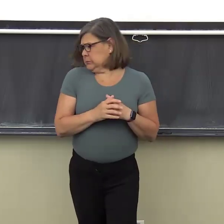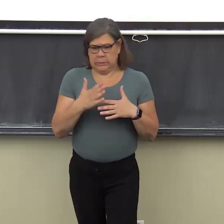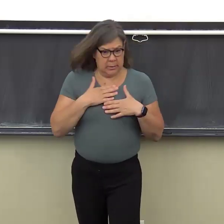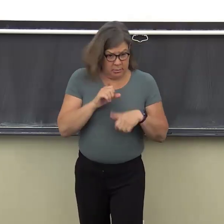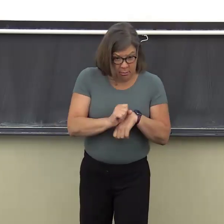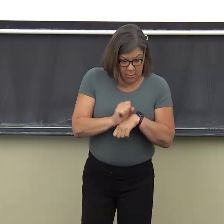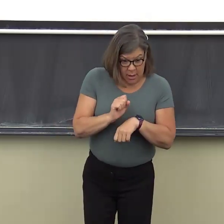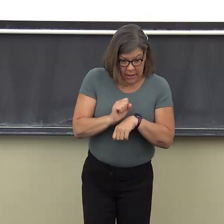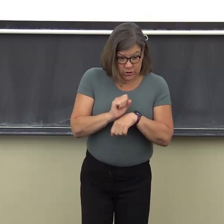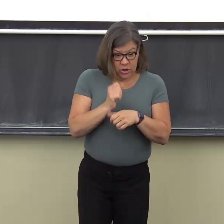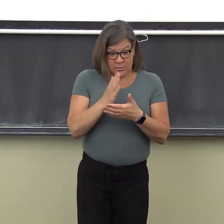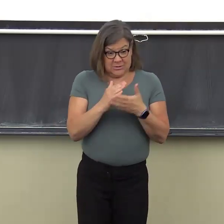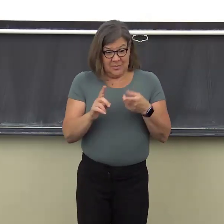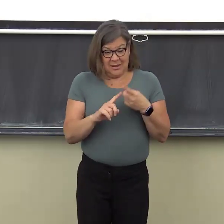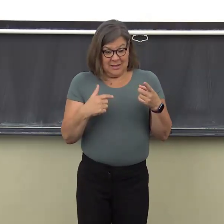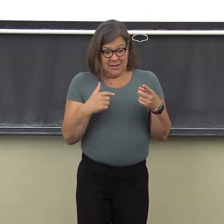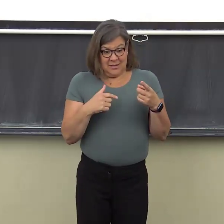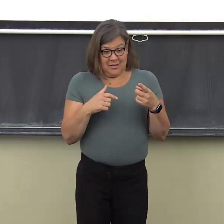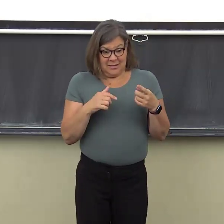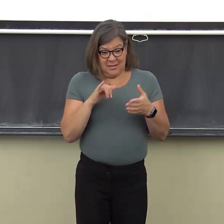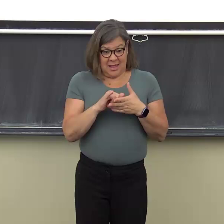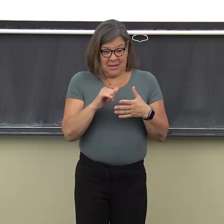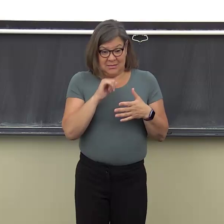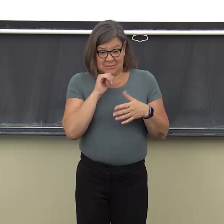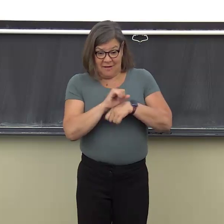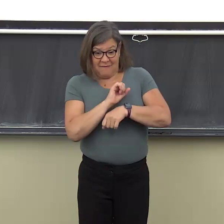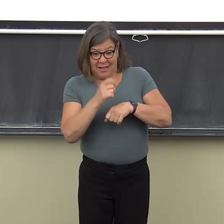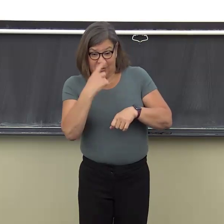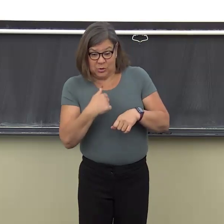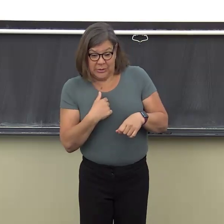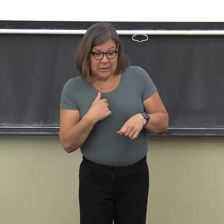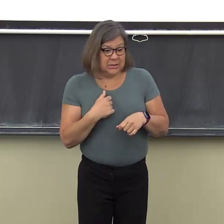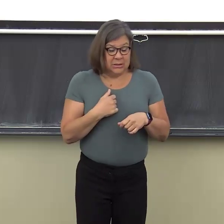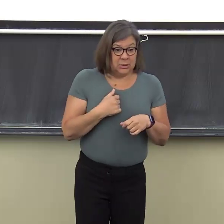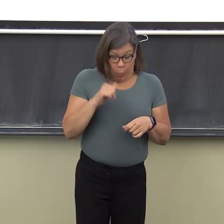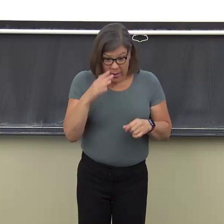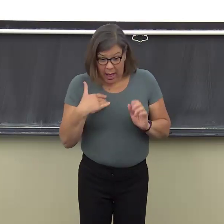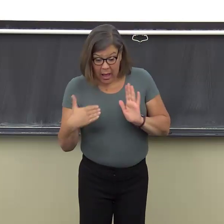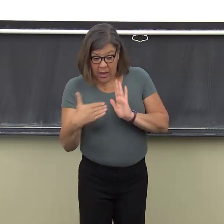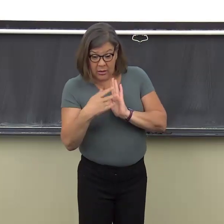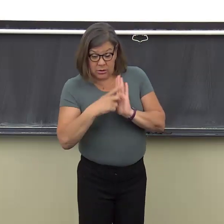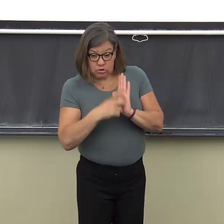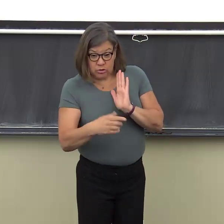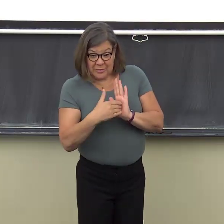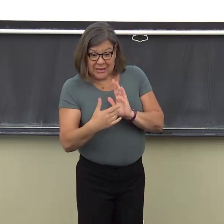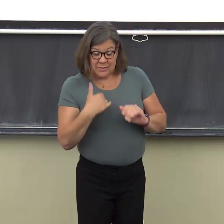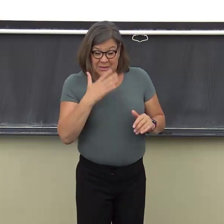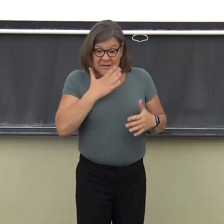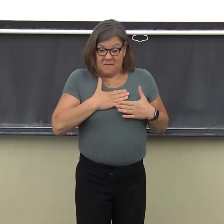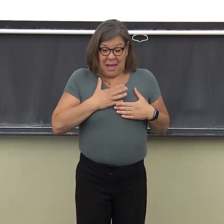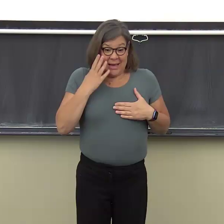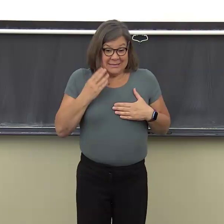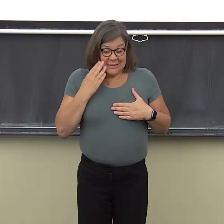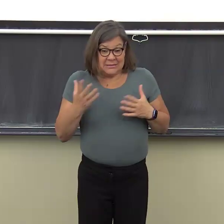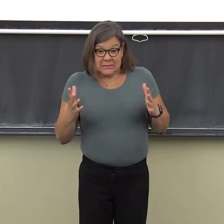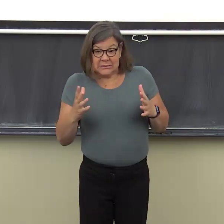job something that now isn't going to be available to me? Am I going to face discrimination because of my skills